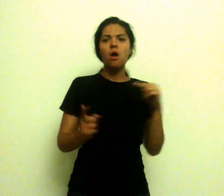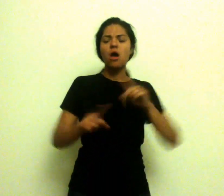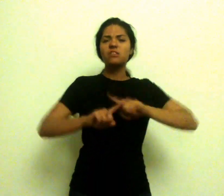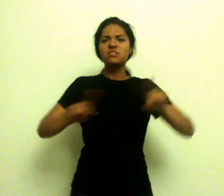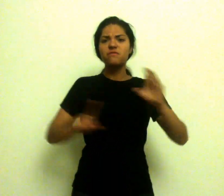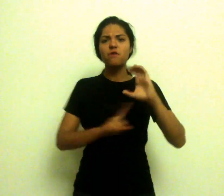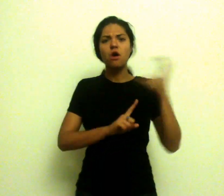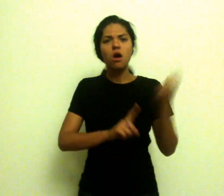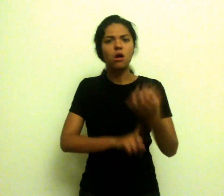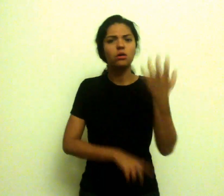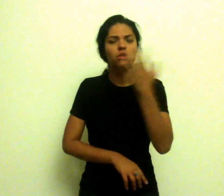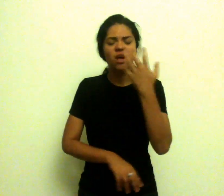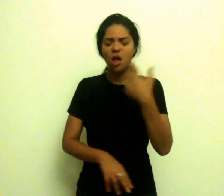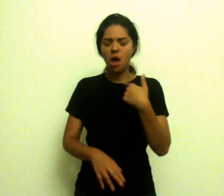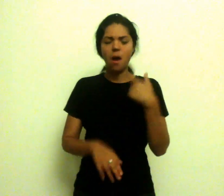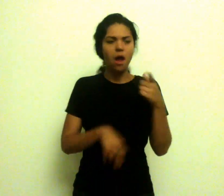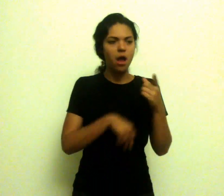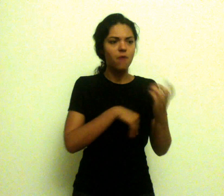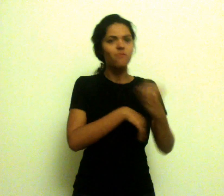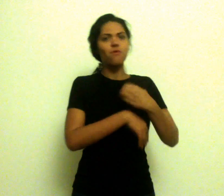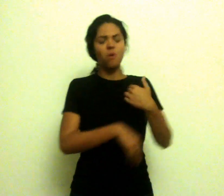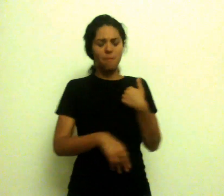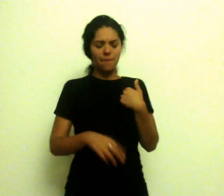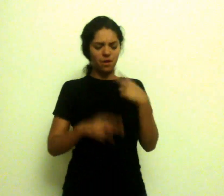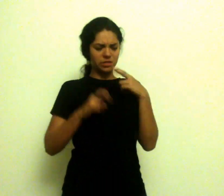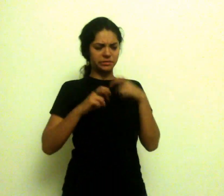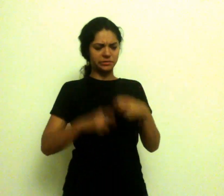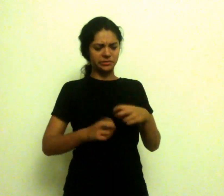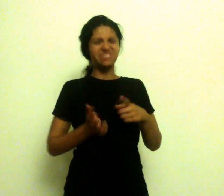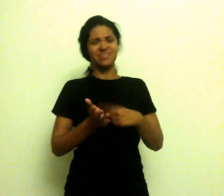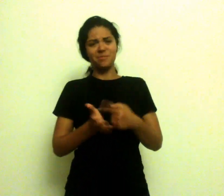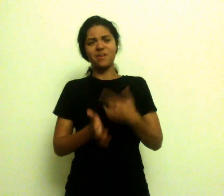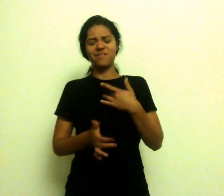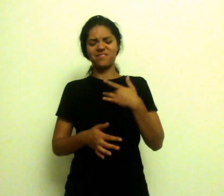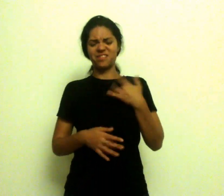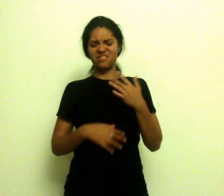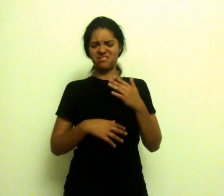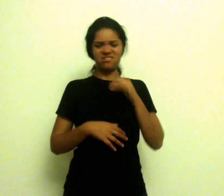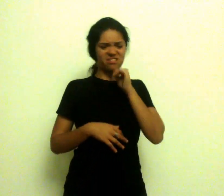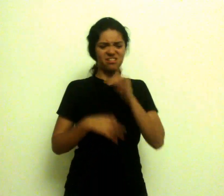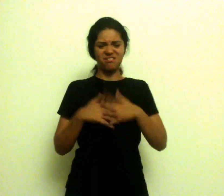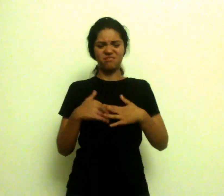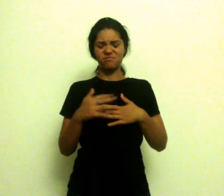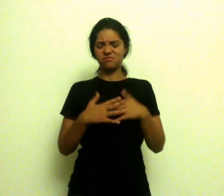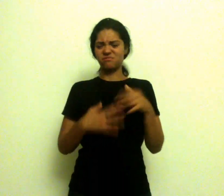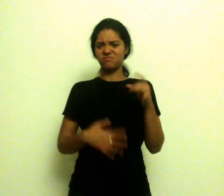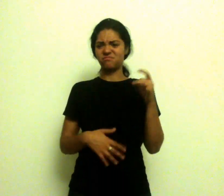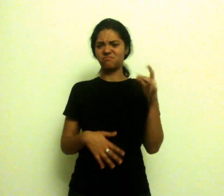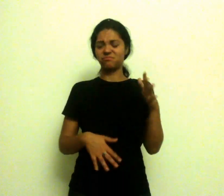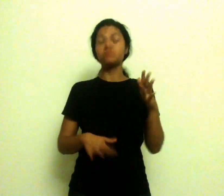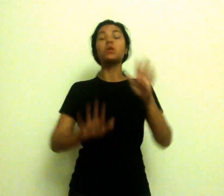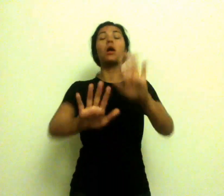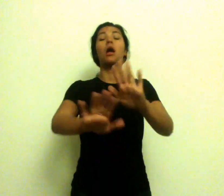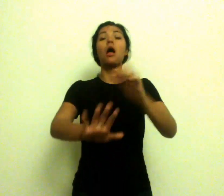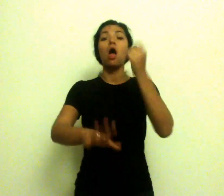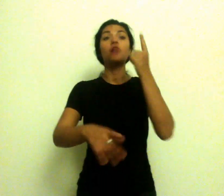own, sometimes at the point of discomfort. Having said all of that, here then is the big